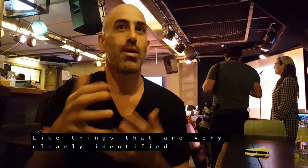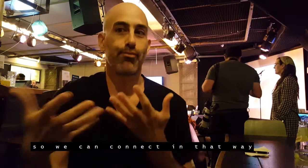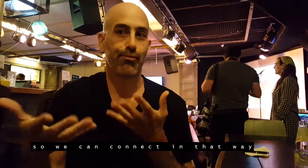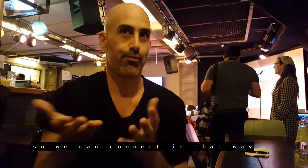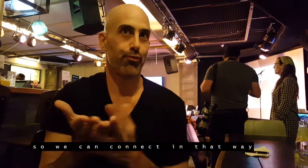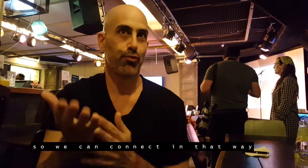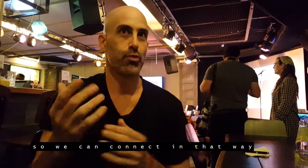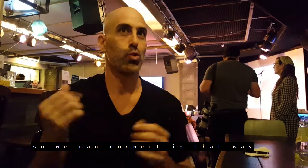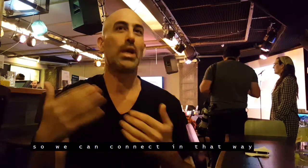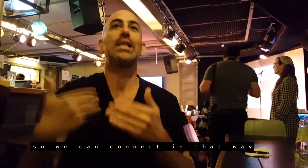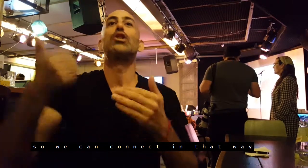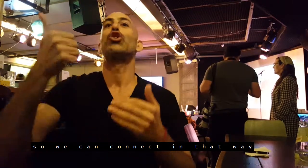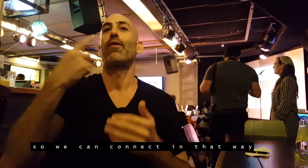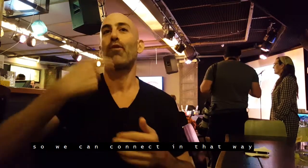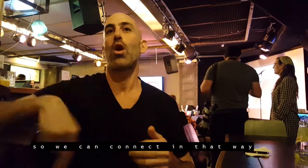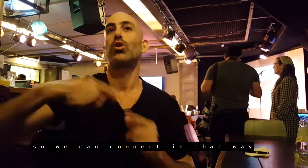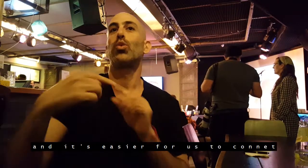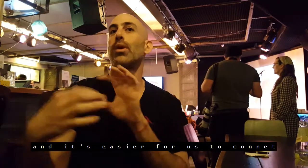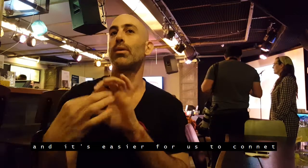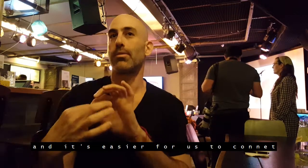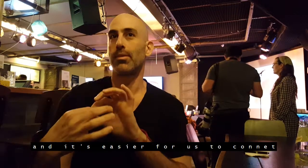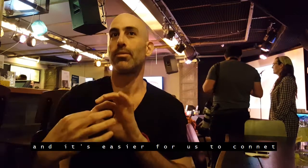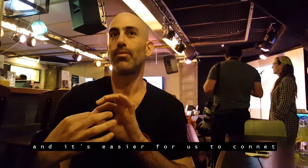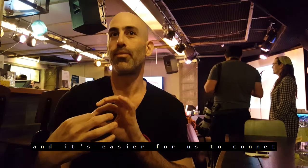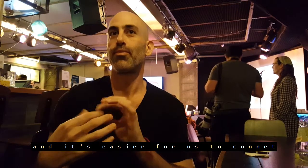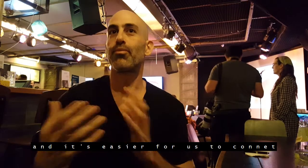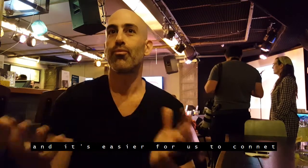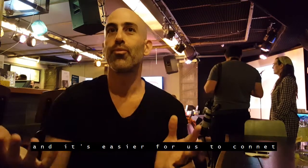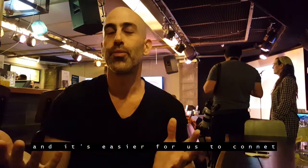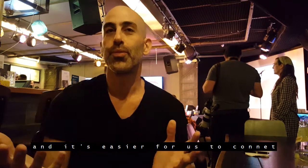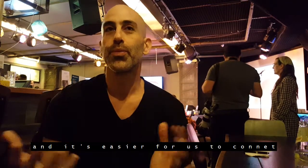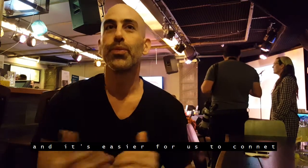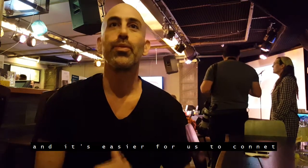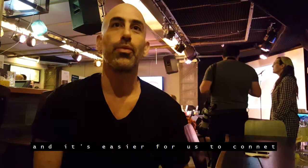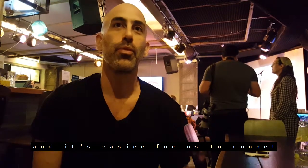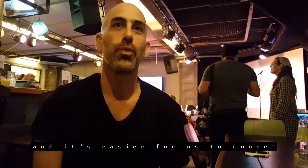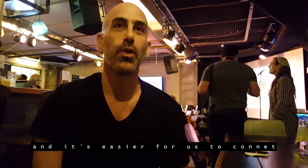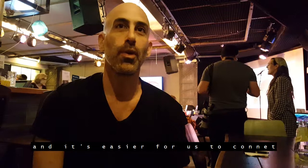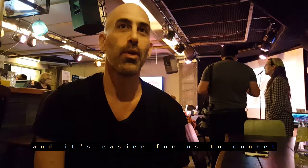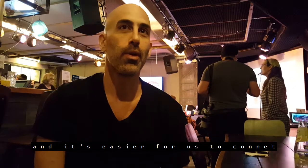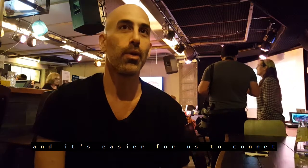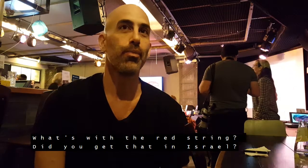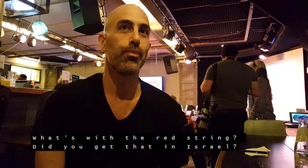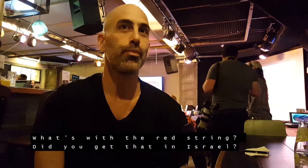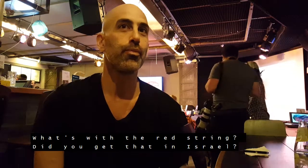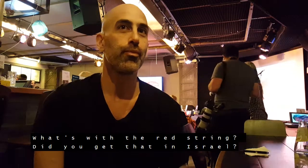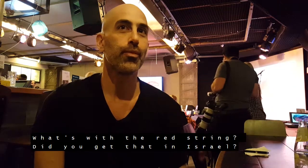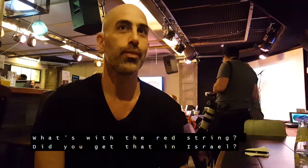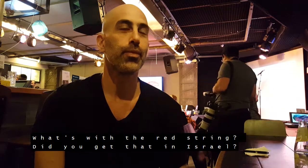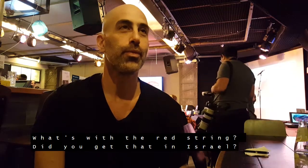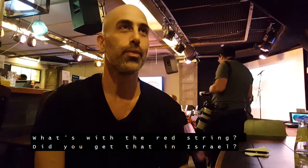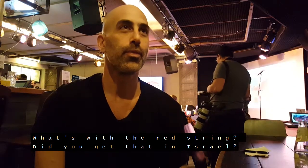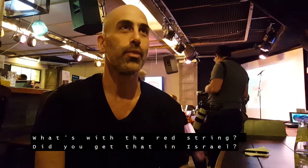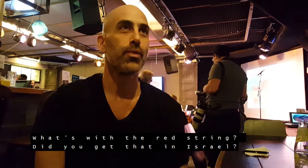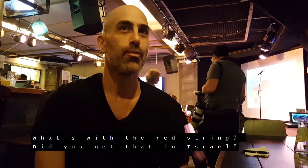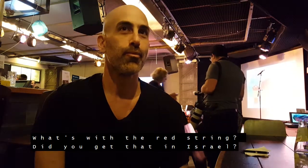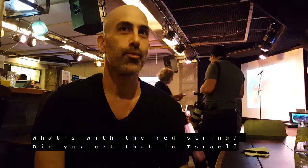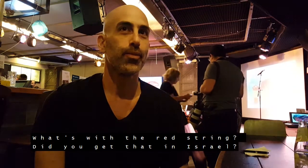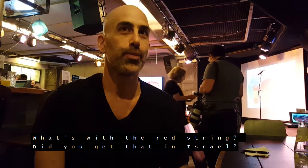So we can connect in that way. And it's easier for us to connect. Okay. What's with the red string? Did you get that